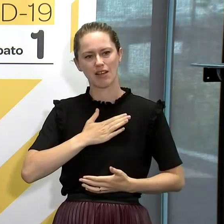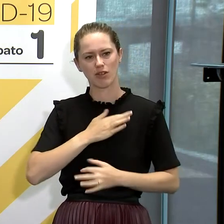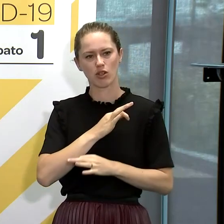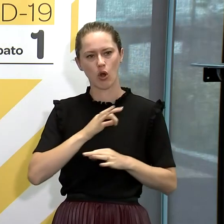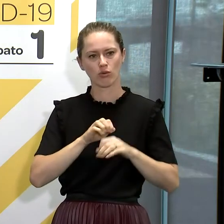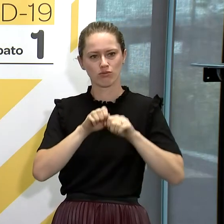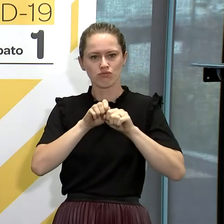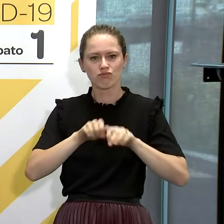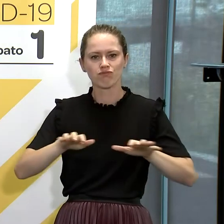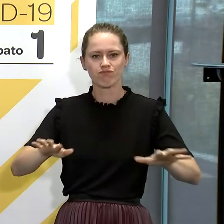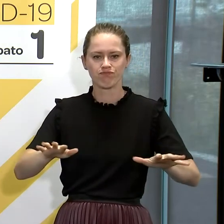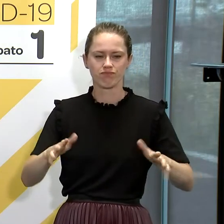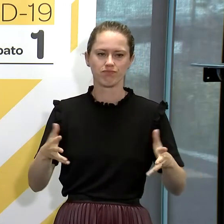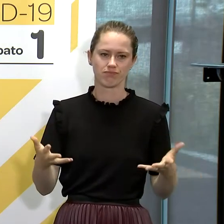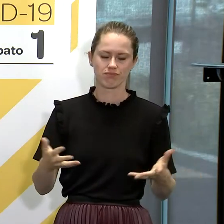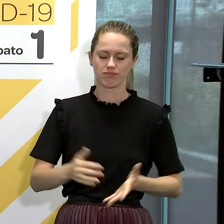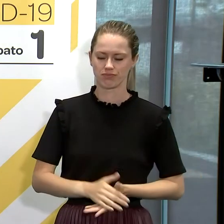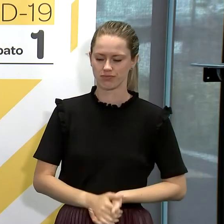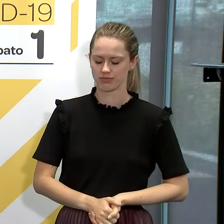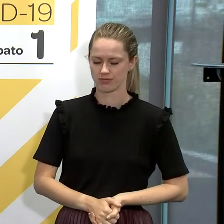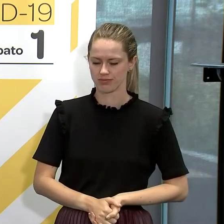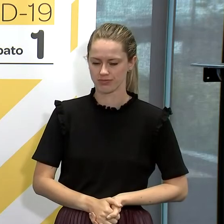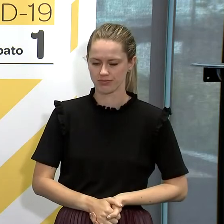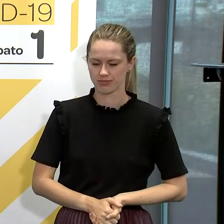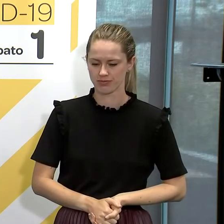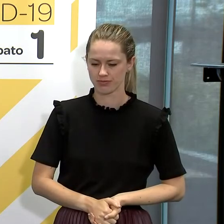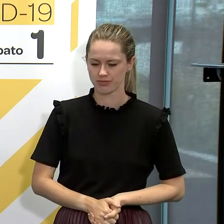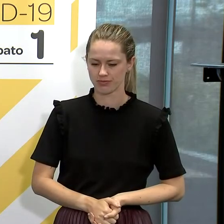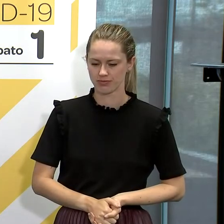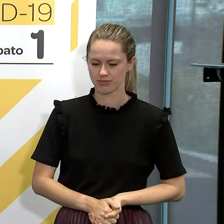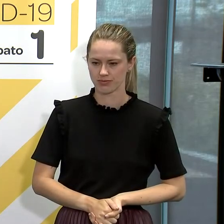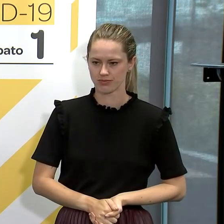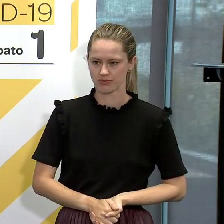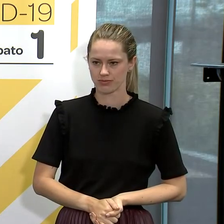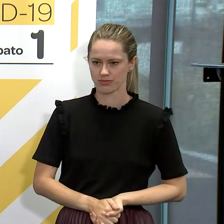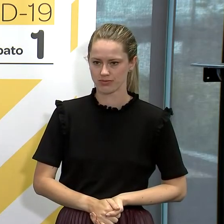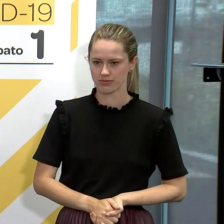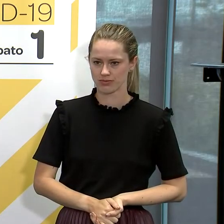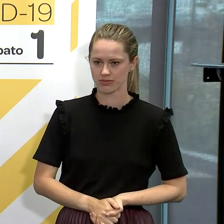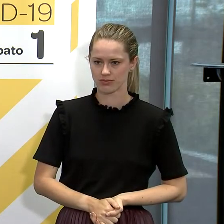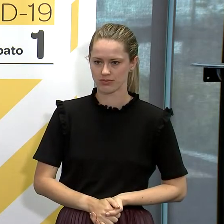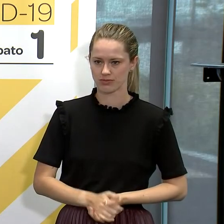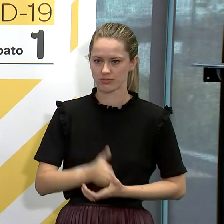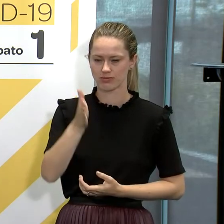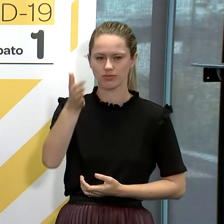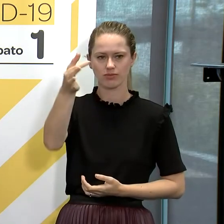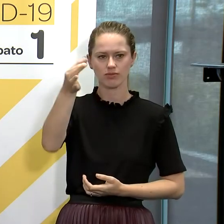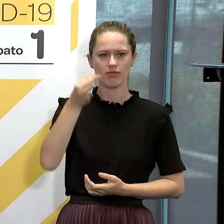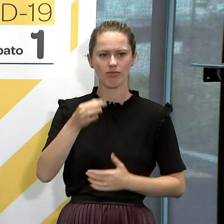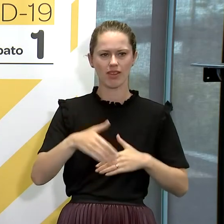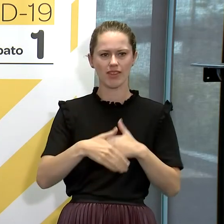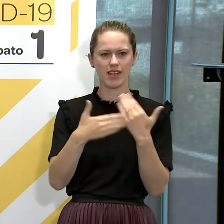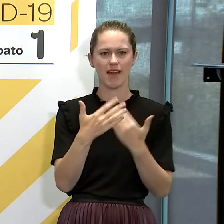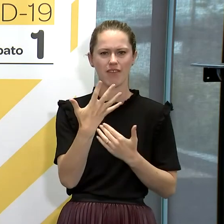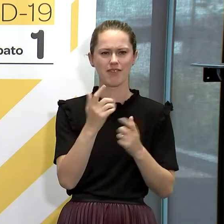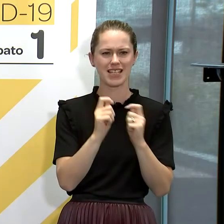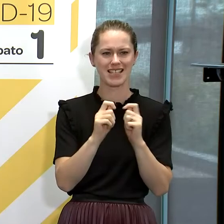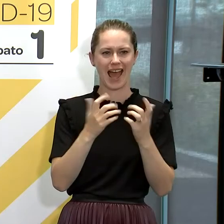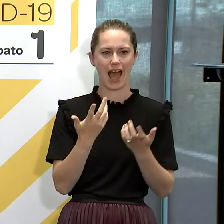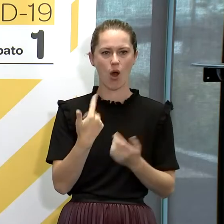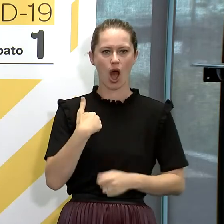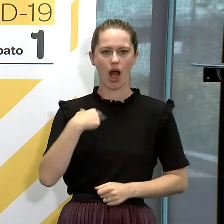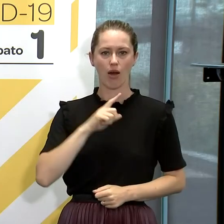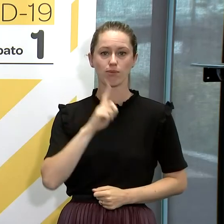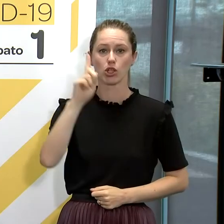and other guests and staff in those facilities and the wider community safe. How are people getting their day 5 test? Are they going to the local